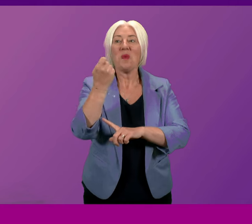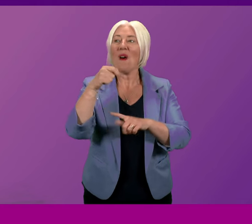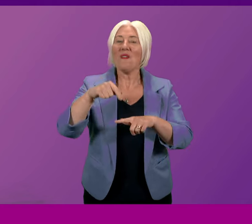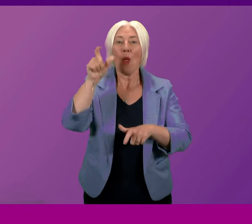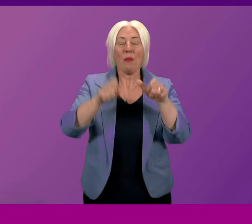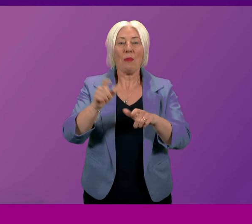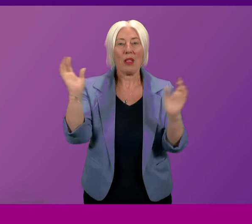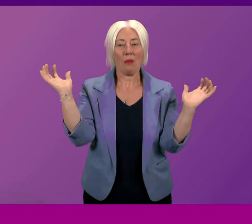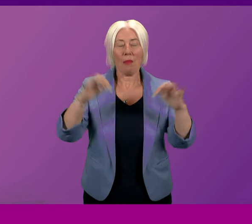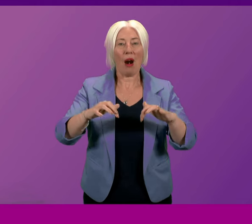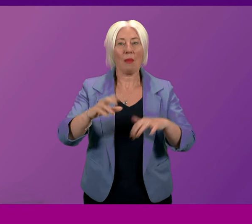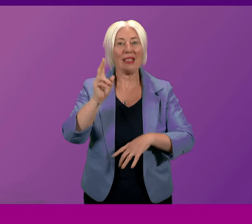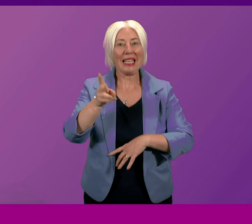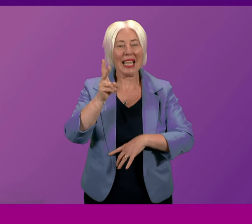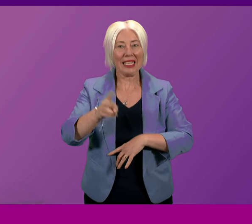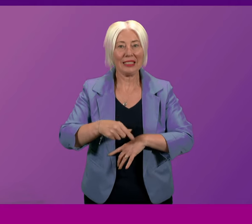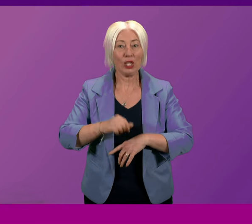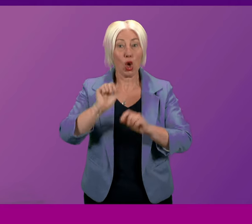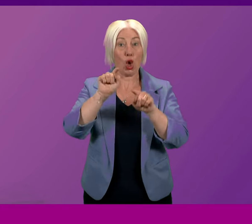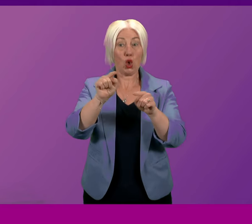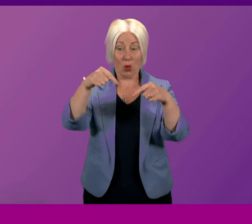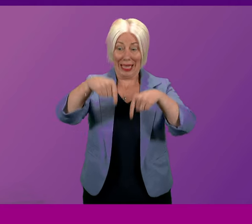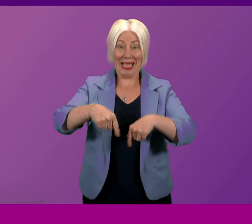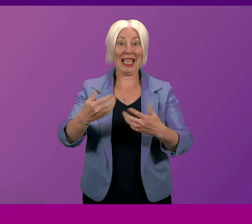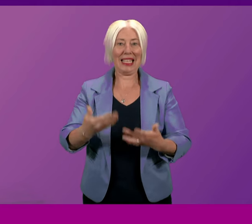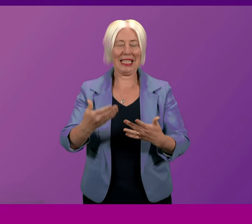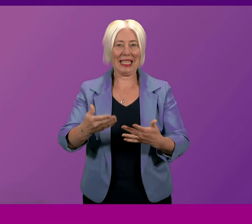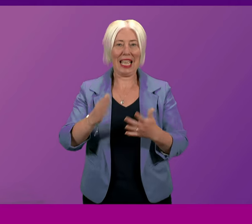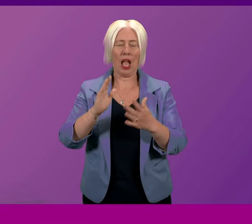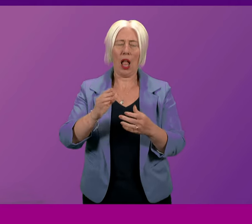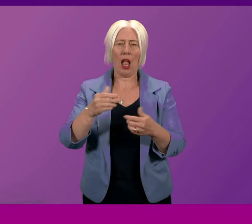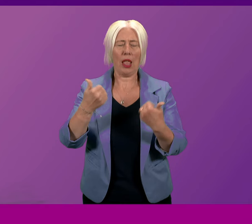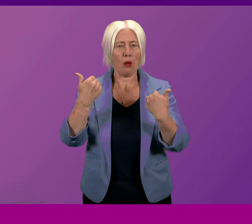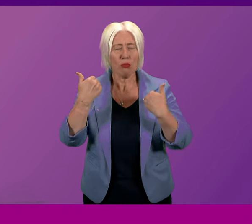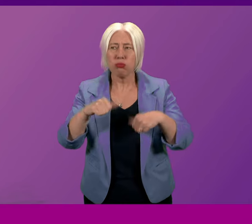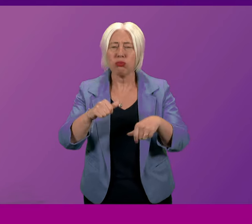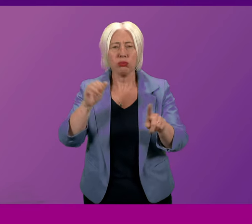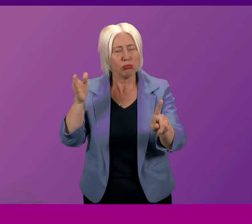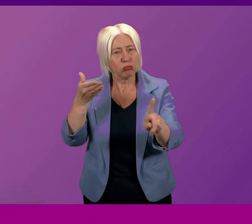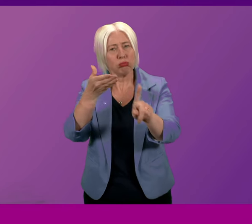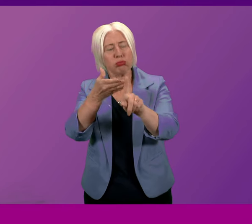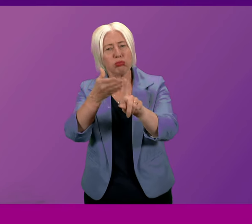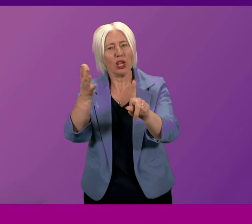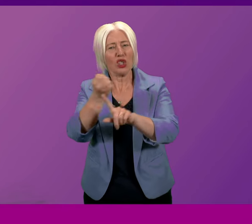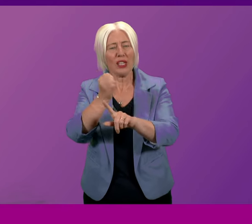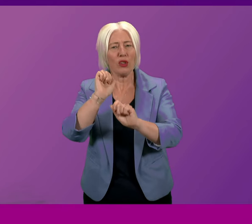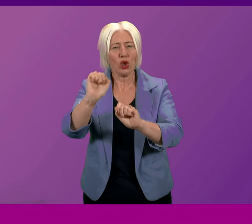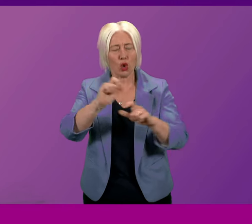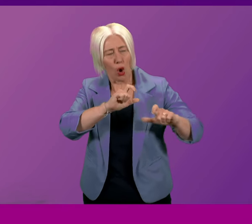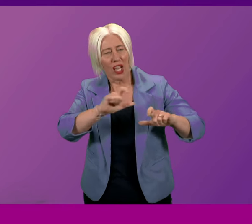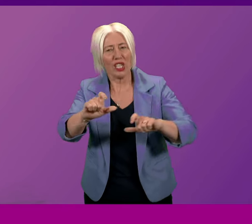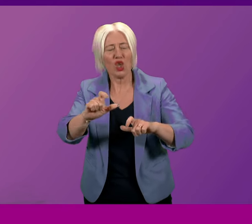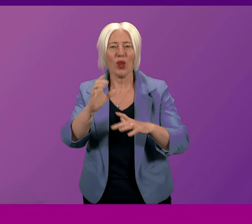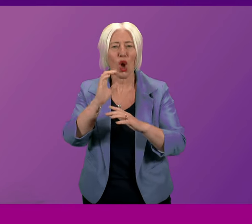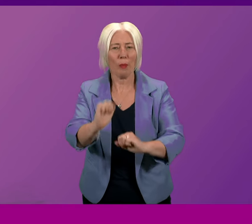Your presence here today, as we mark this significant milestone, demonstrates your continuing commitment. We